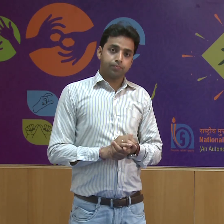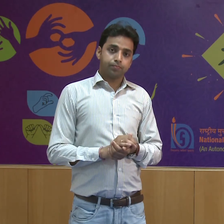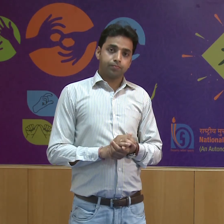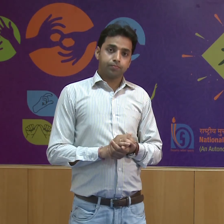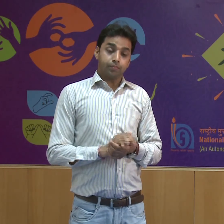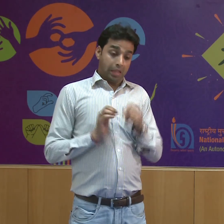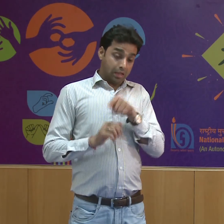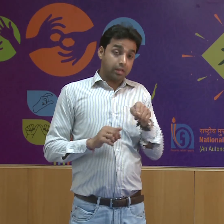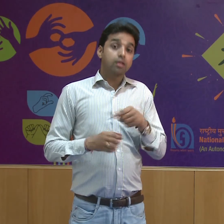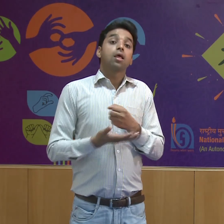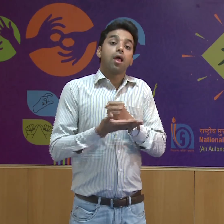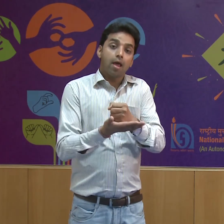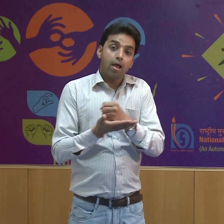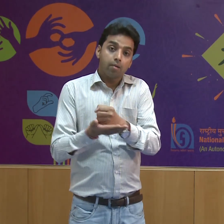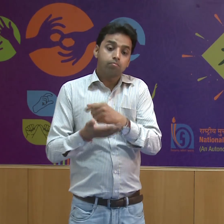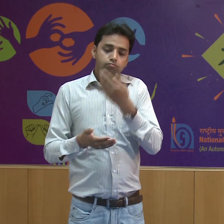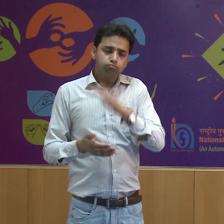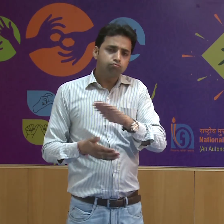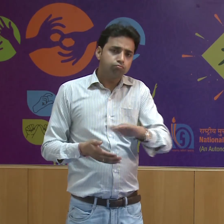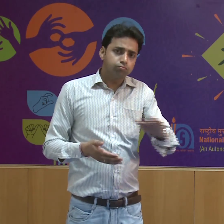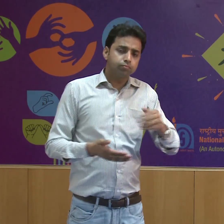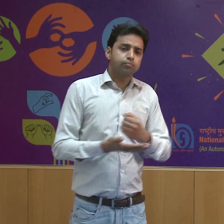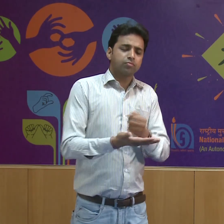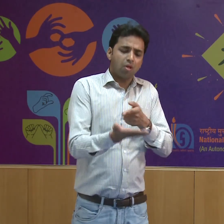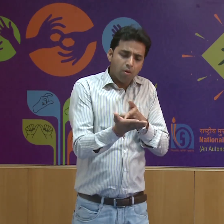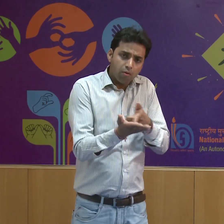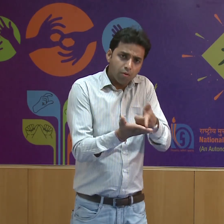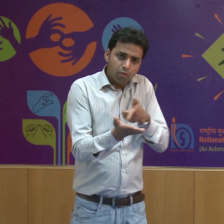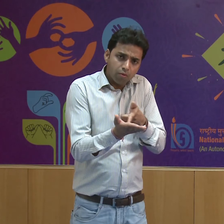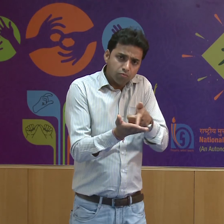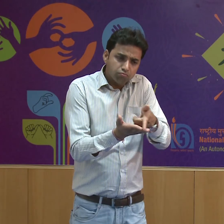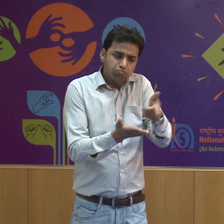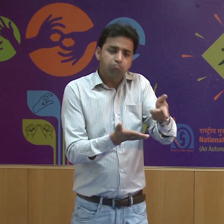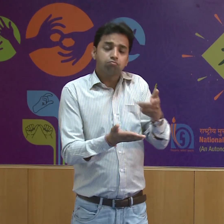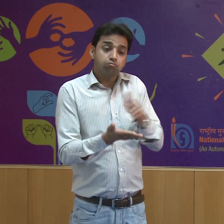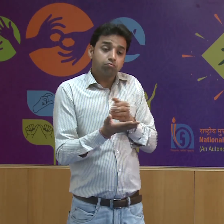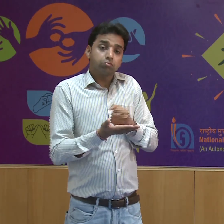This helps the children in villages to get good quality education.